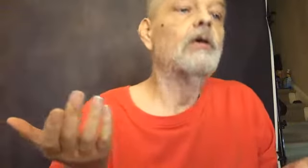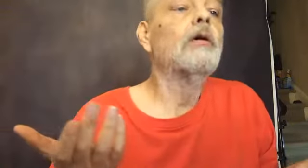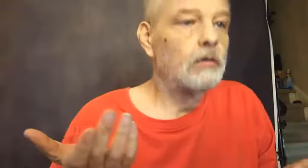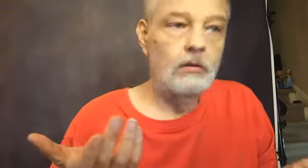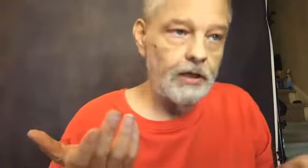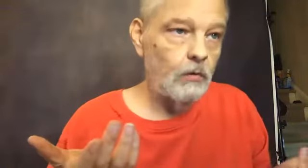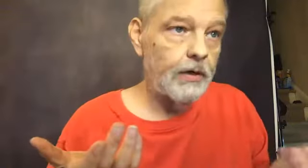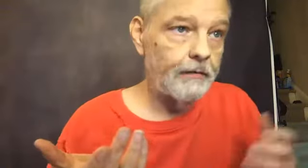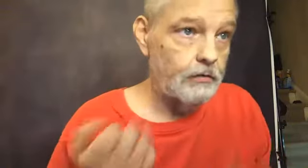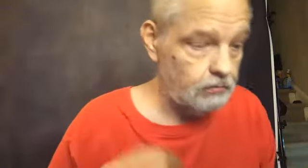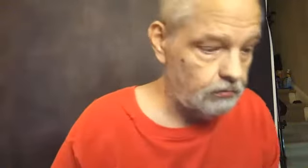Okay, whatever.